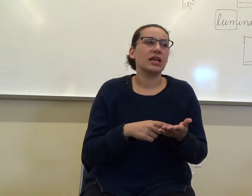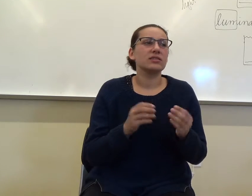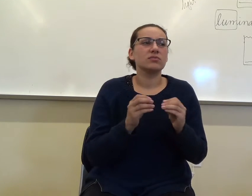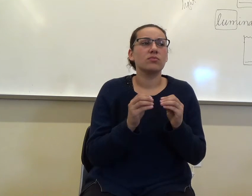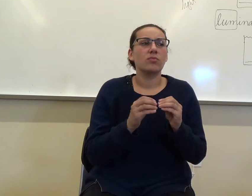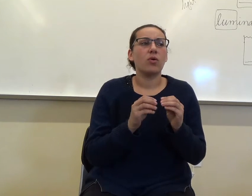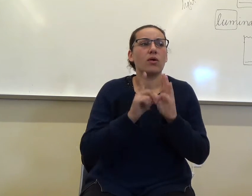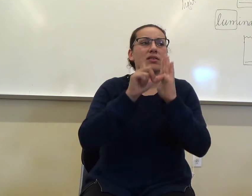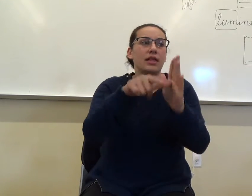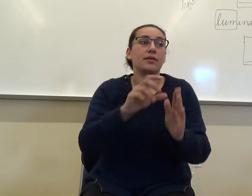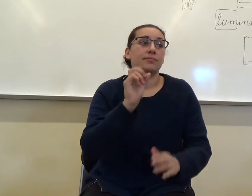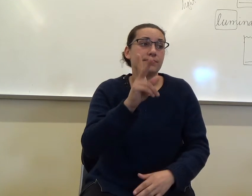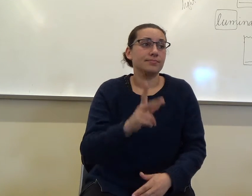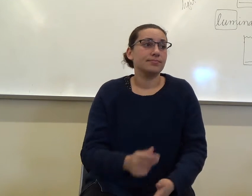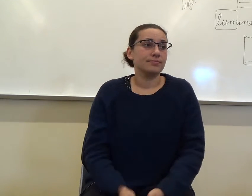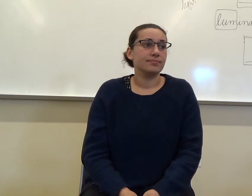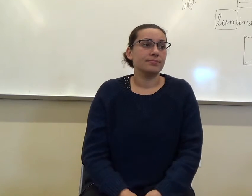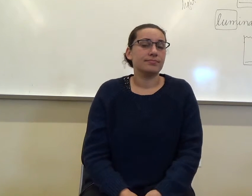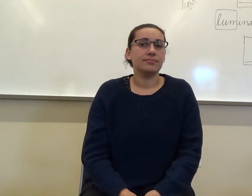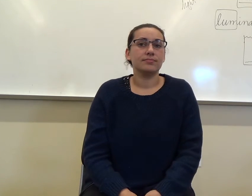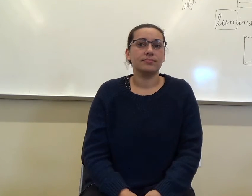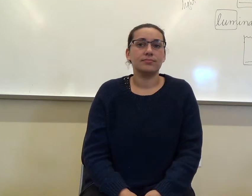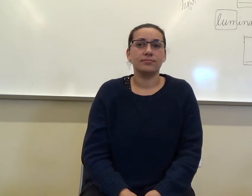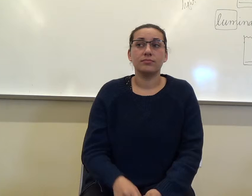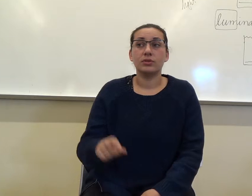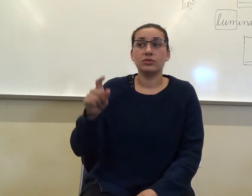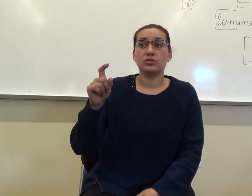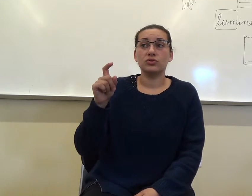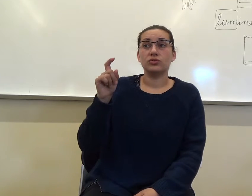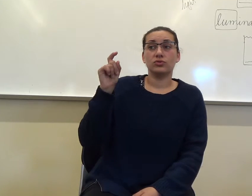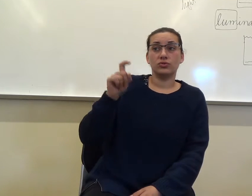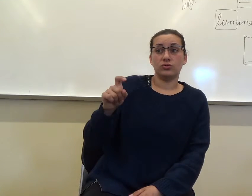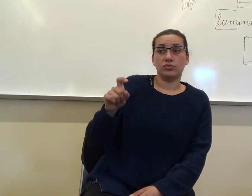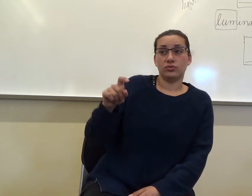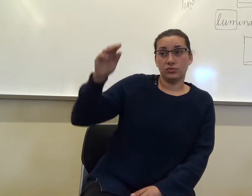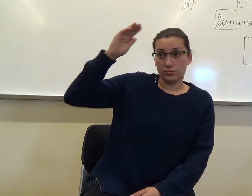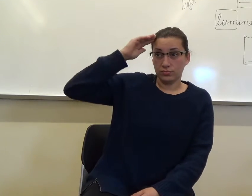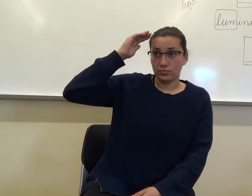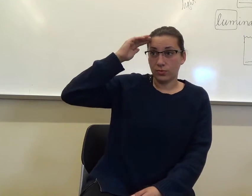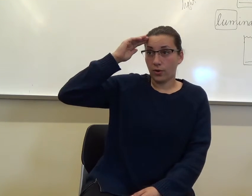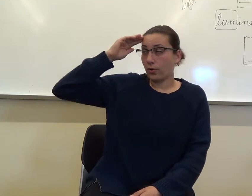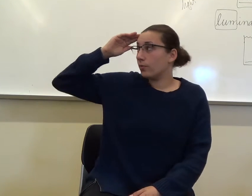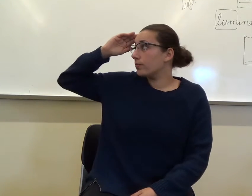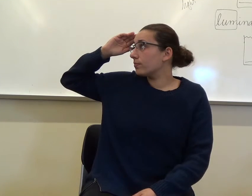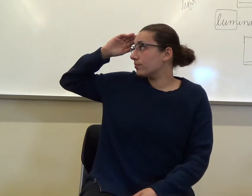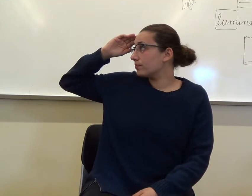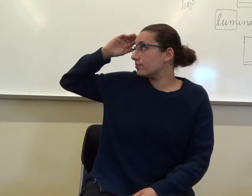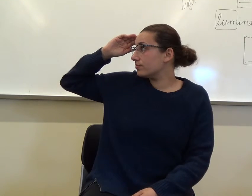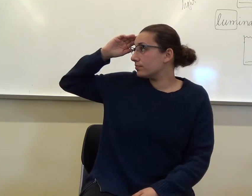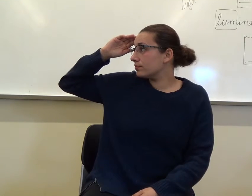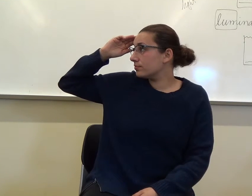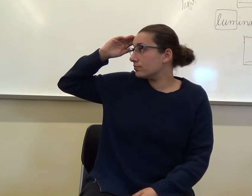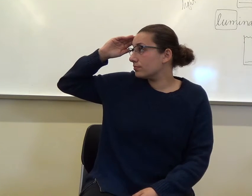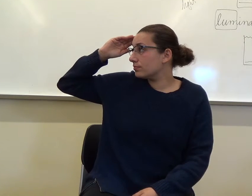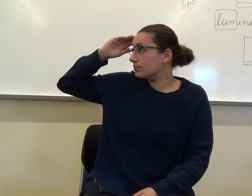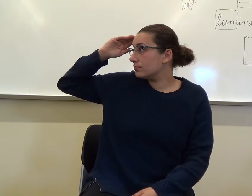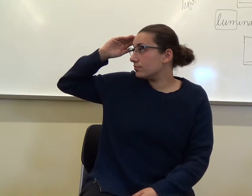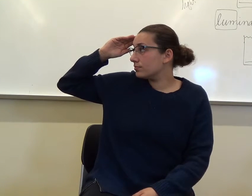get closer to it. But just be aware that you might want to